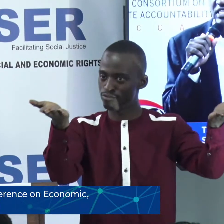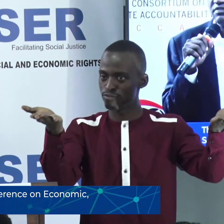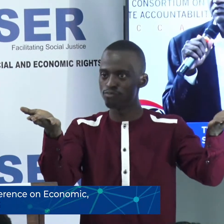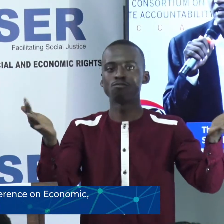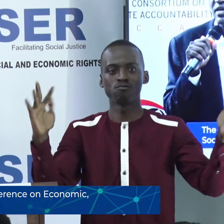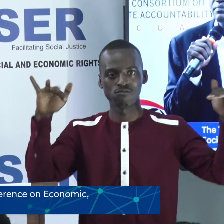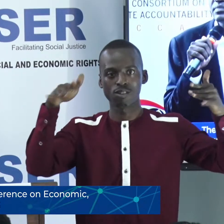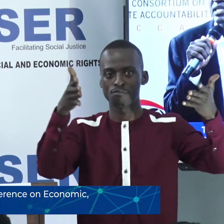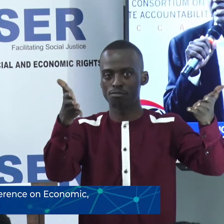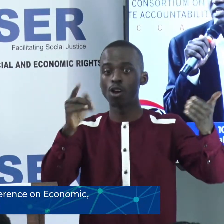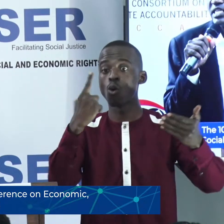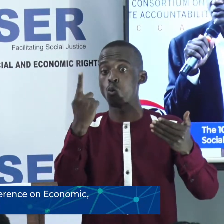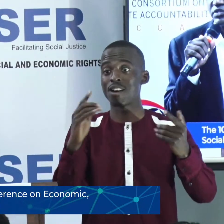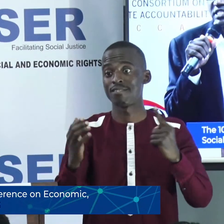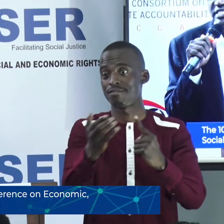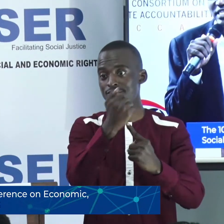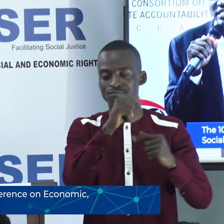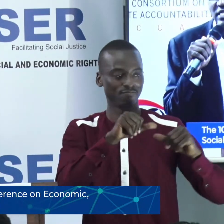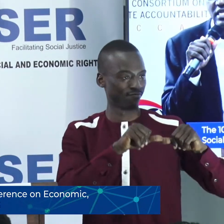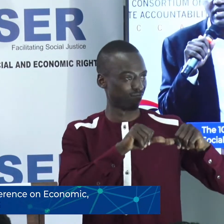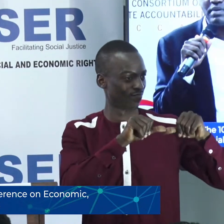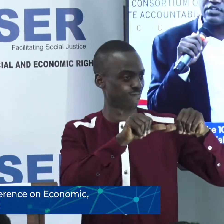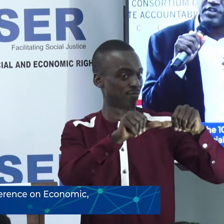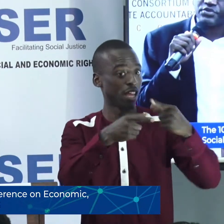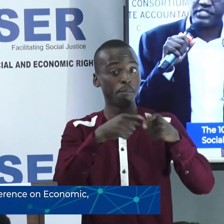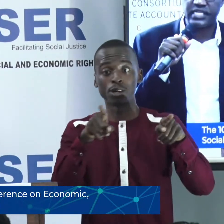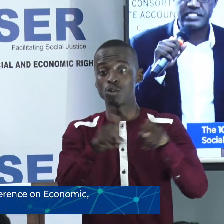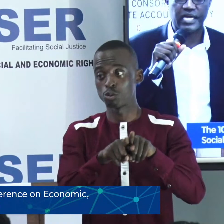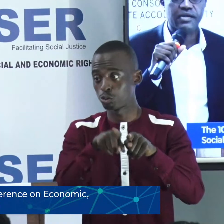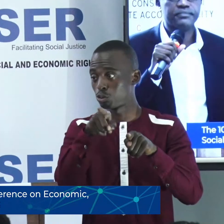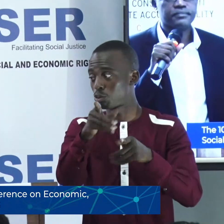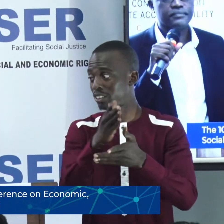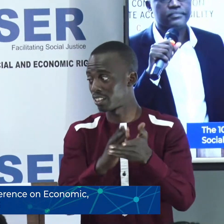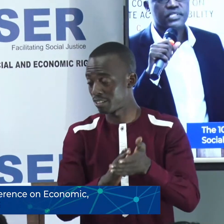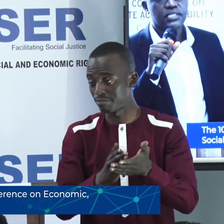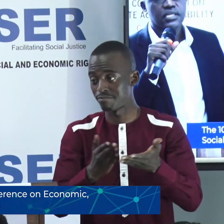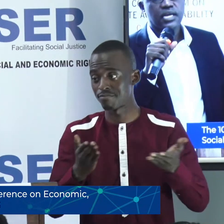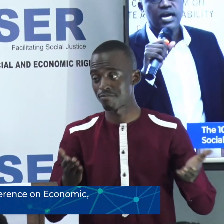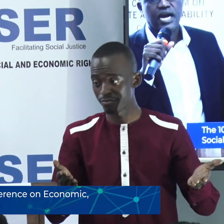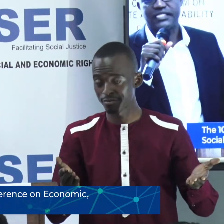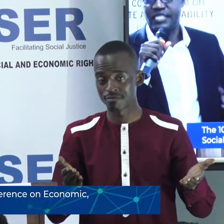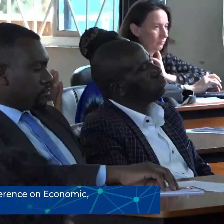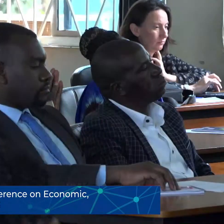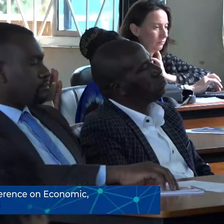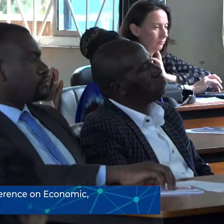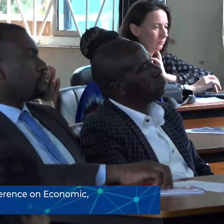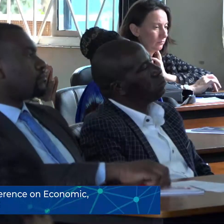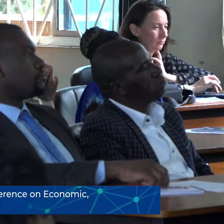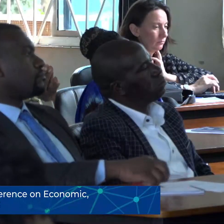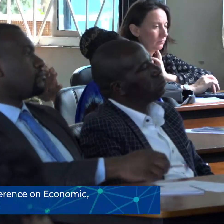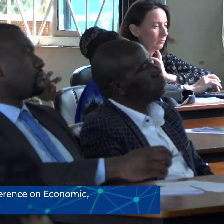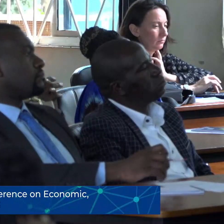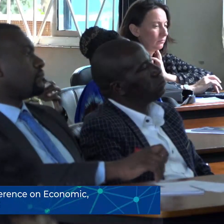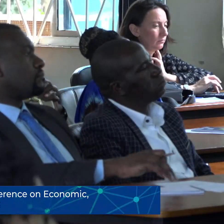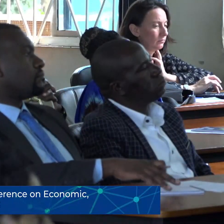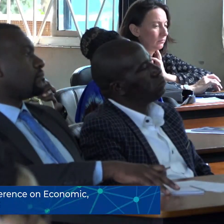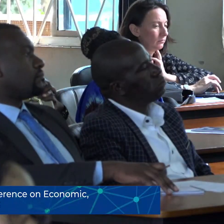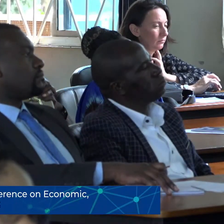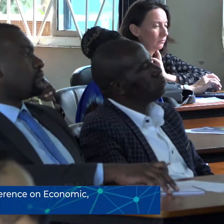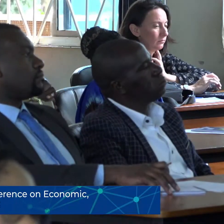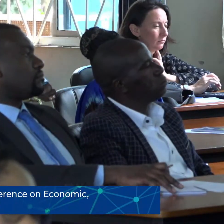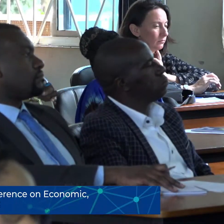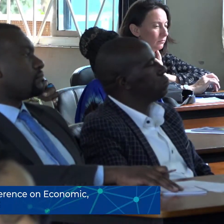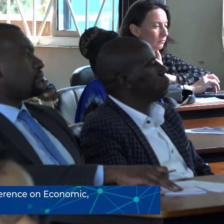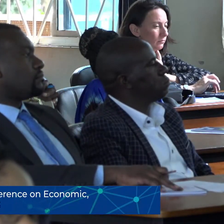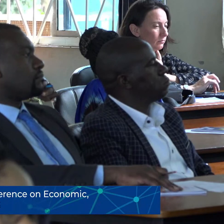that have attended consistently, but even those that attending for the first time.